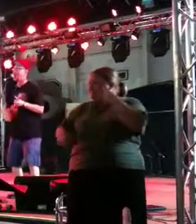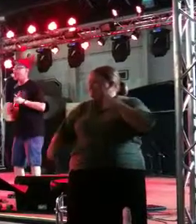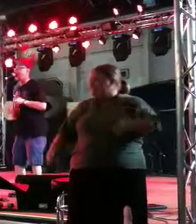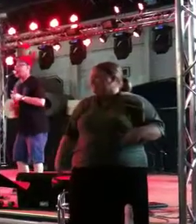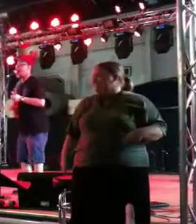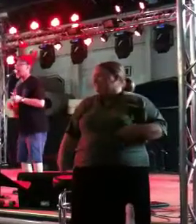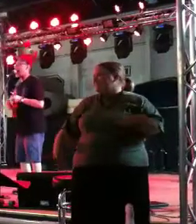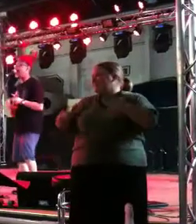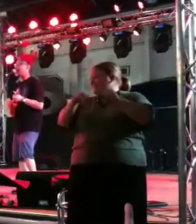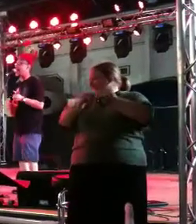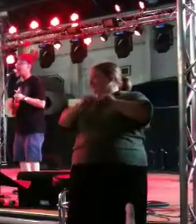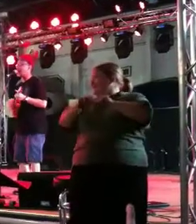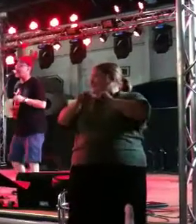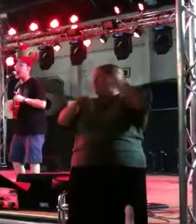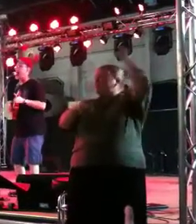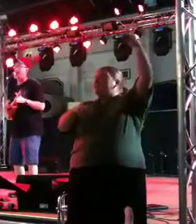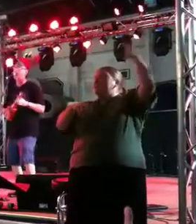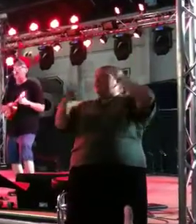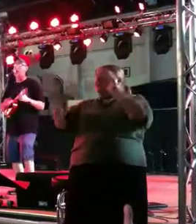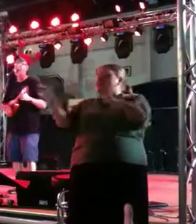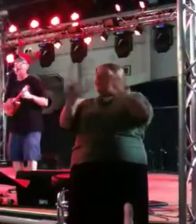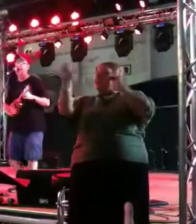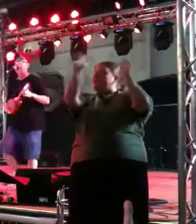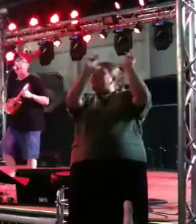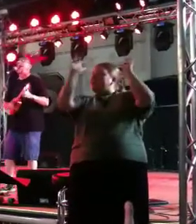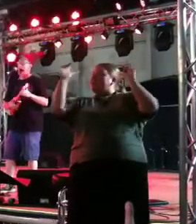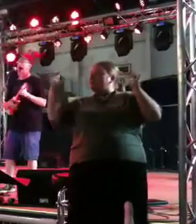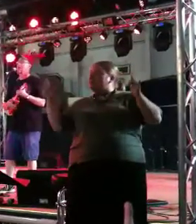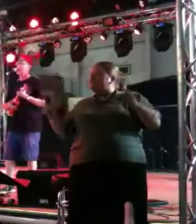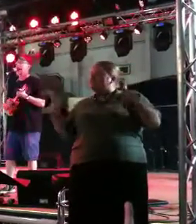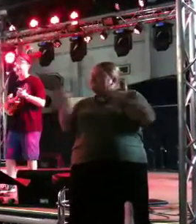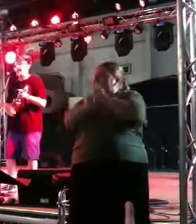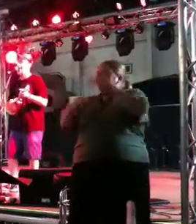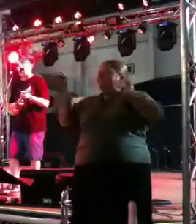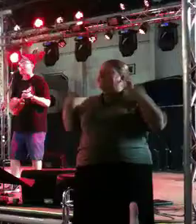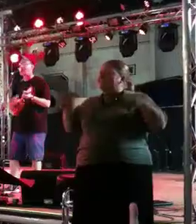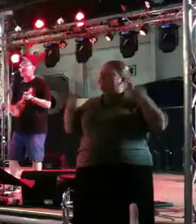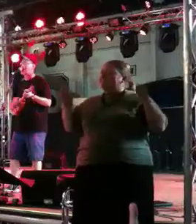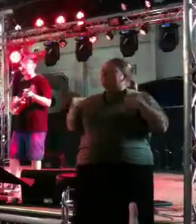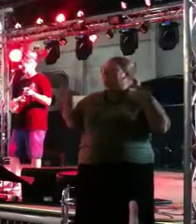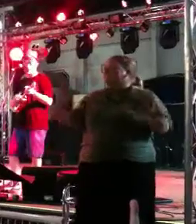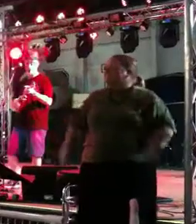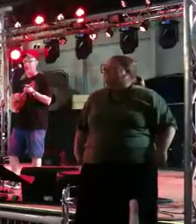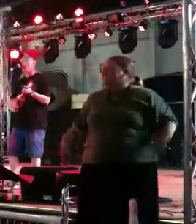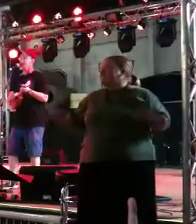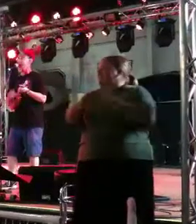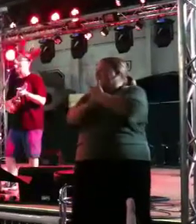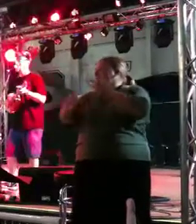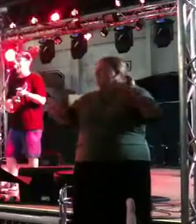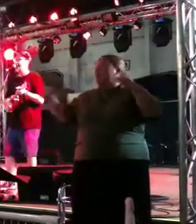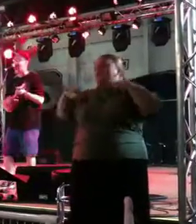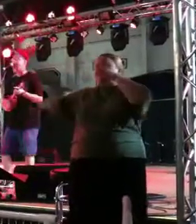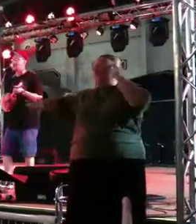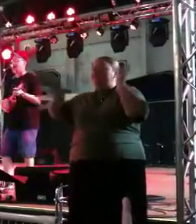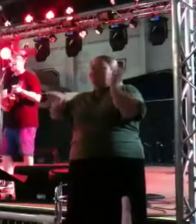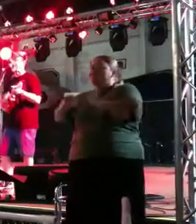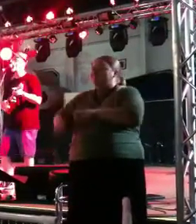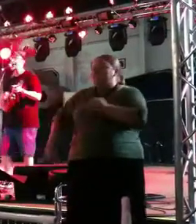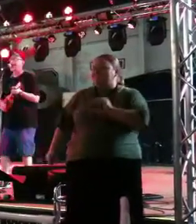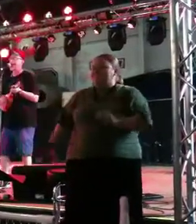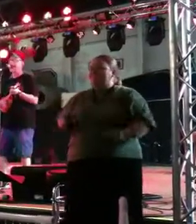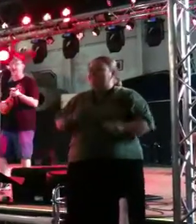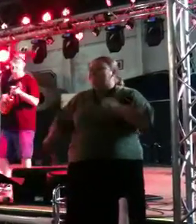keep them from shining like the sun. Here we go, back to the beginning. Everybody get happy, come on. Everybody have